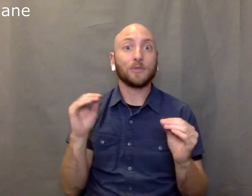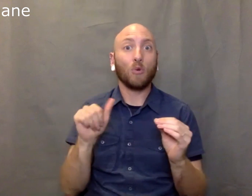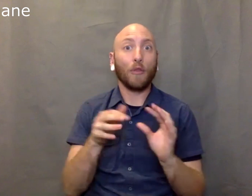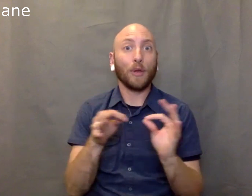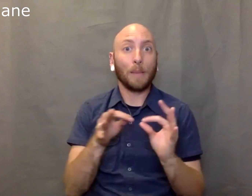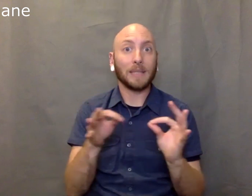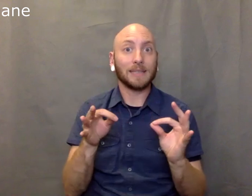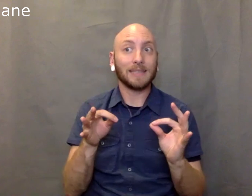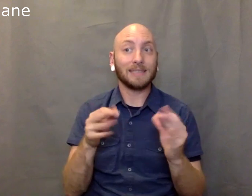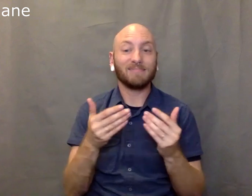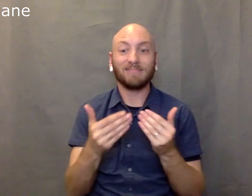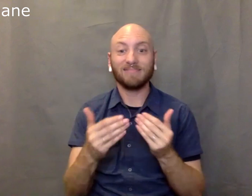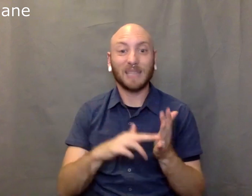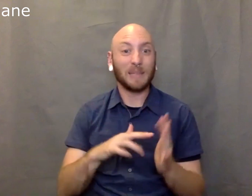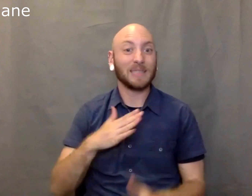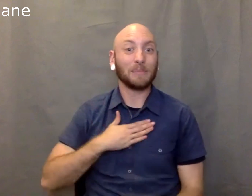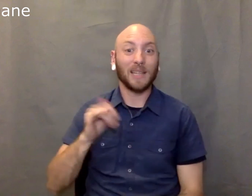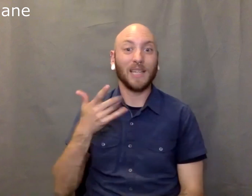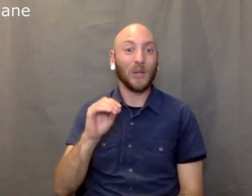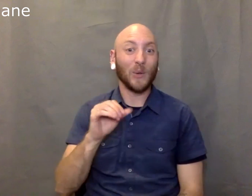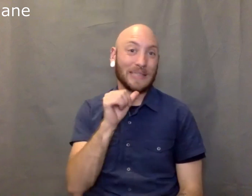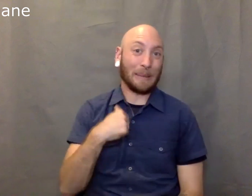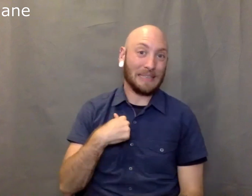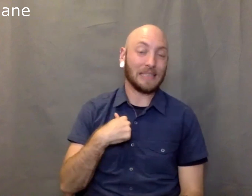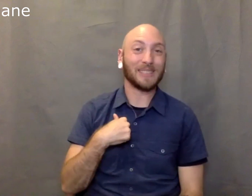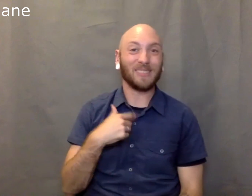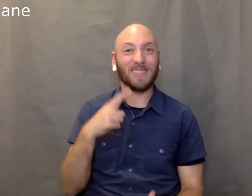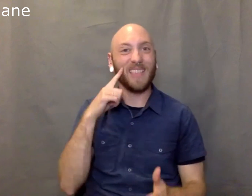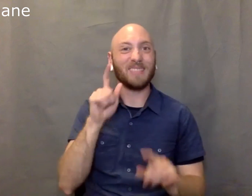talking. So I'm going to end it there. Thank you guys well, Jocelyn, thank you